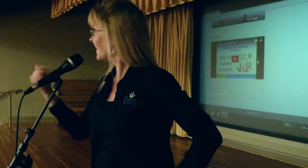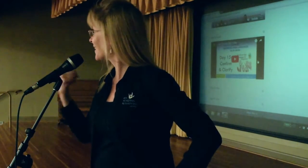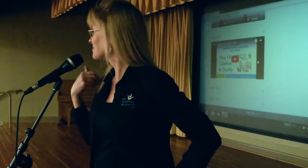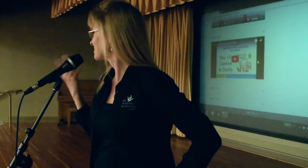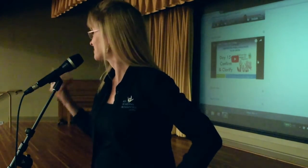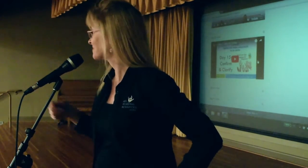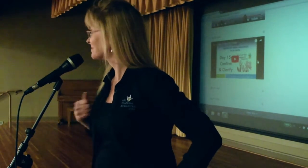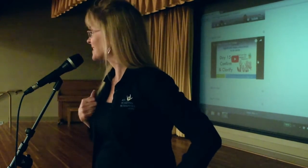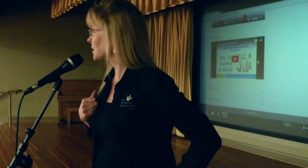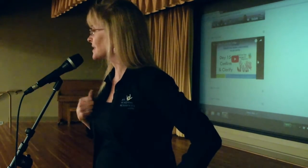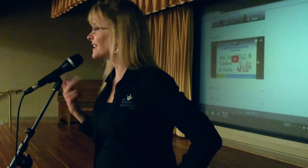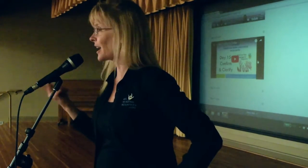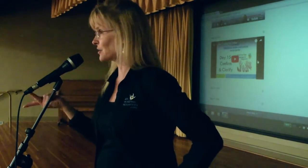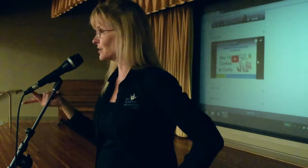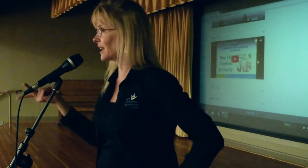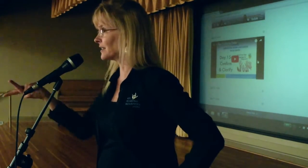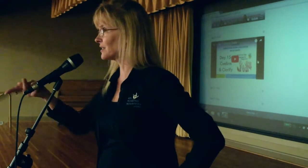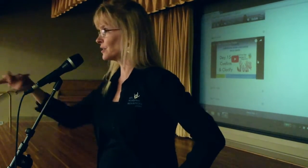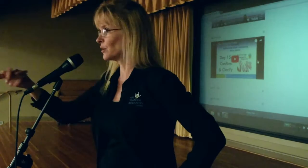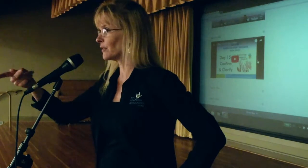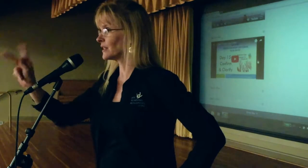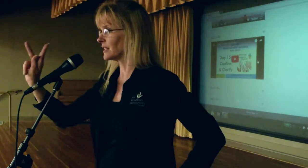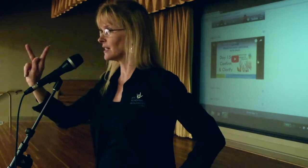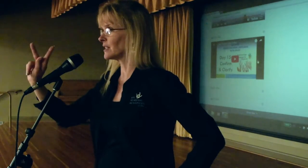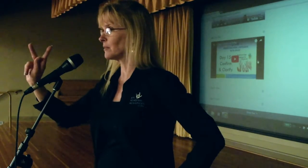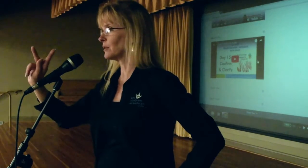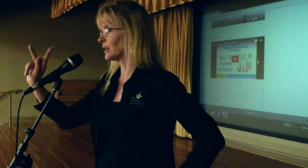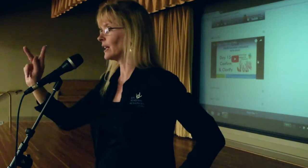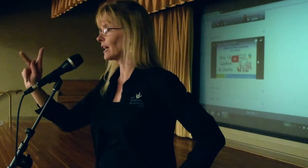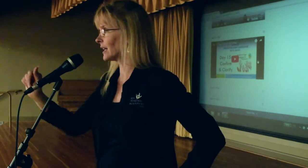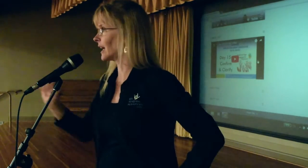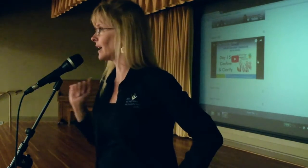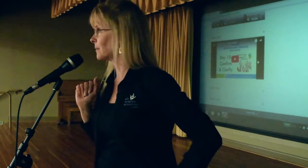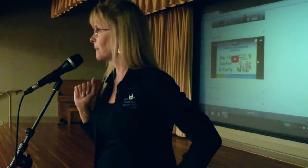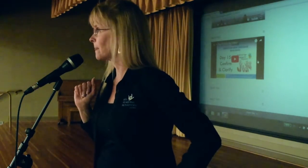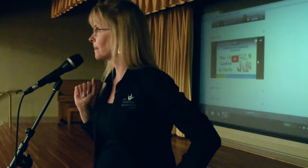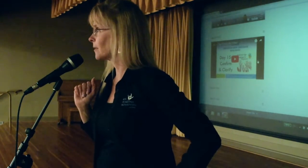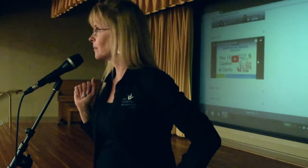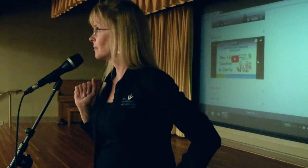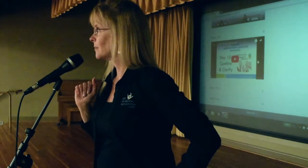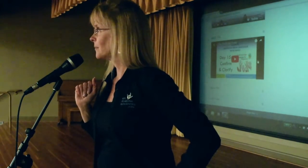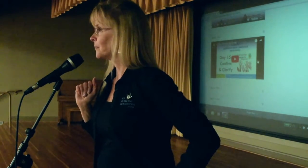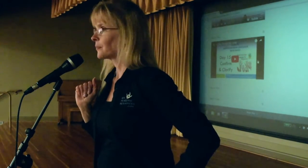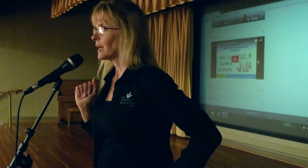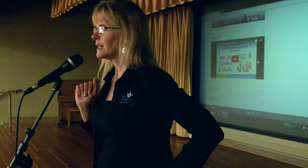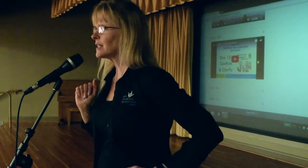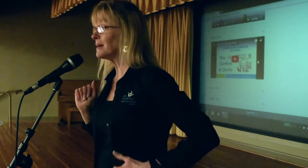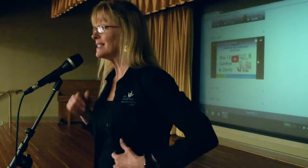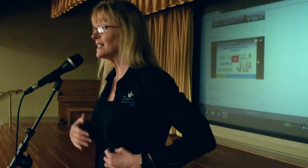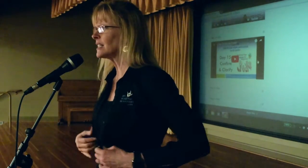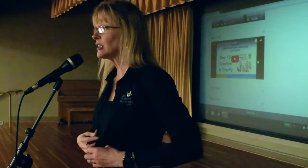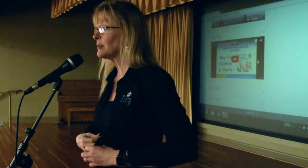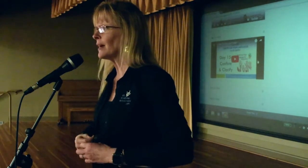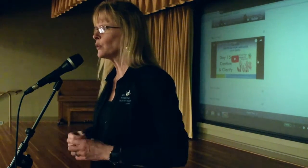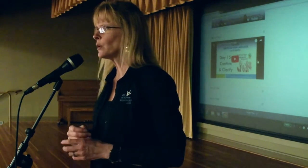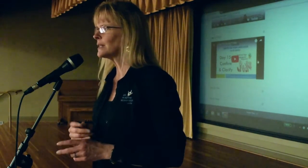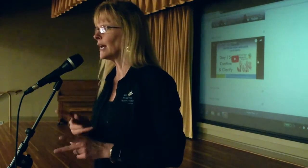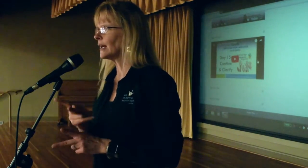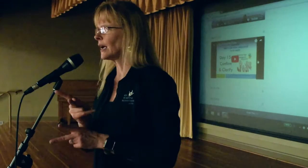Yeah. So it's natural, yes, the 2 of us, it ends up looking like a K. And somebody said something about the word take care.